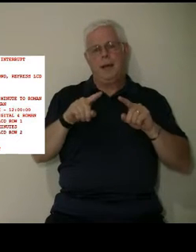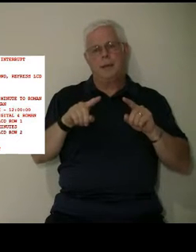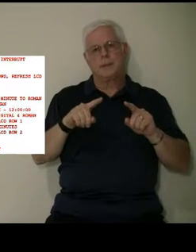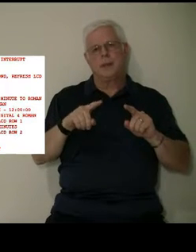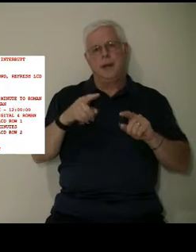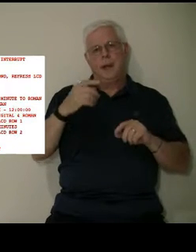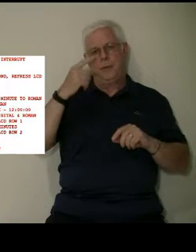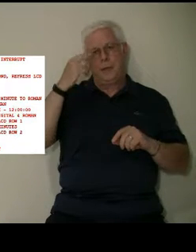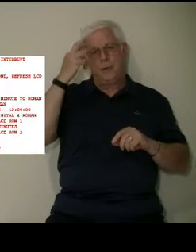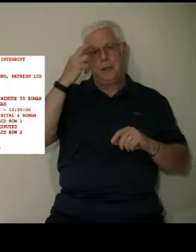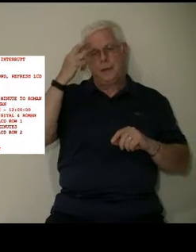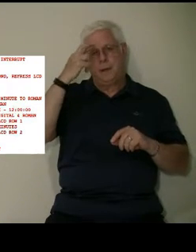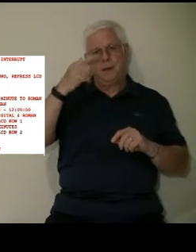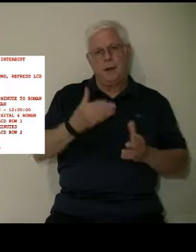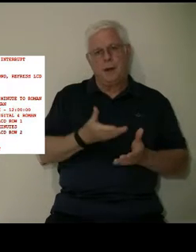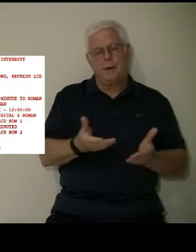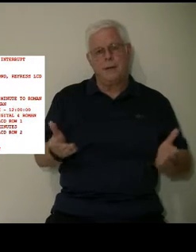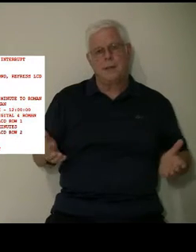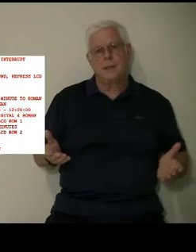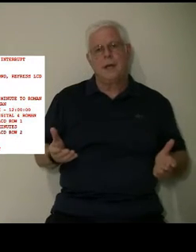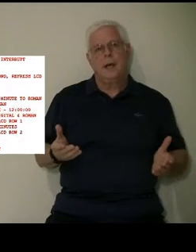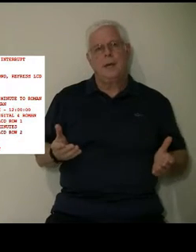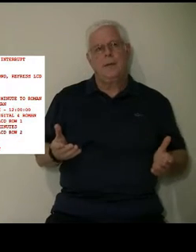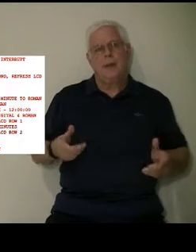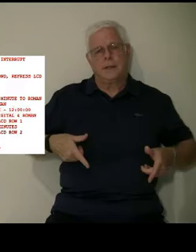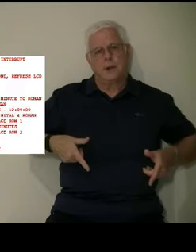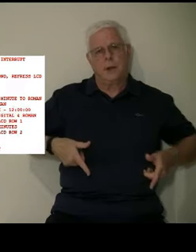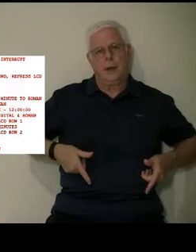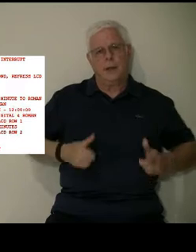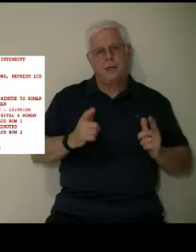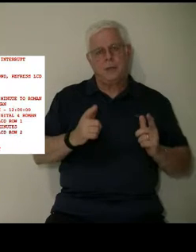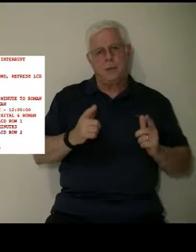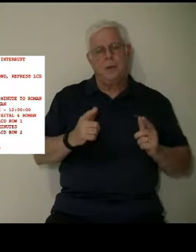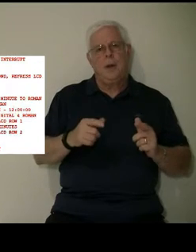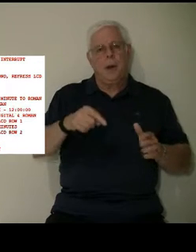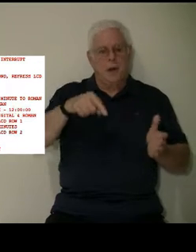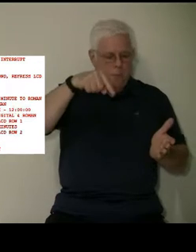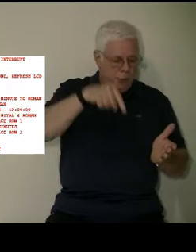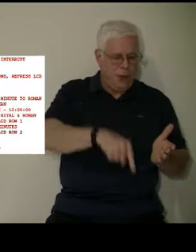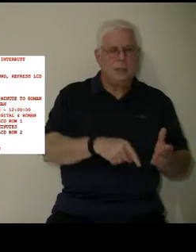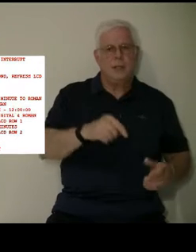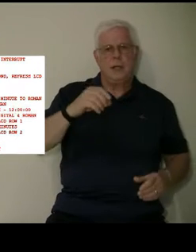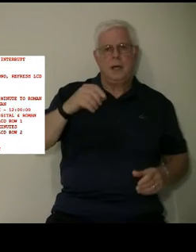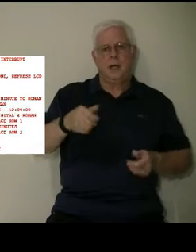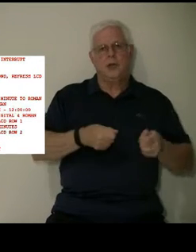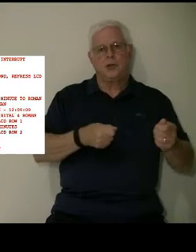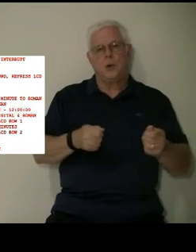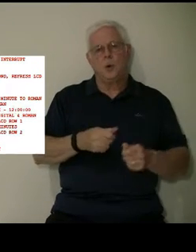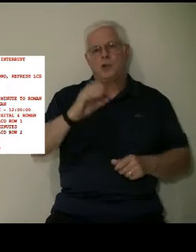commands. And the reason they're there is that's going to let you press the Control